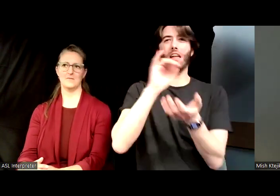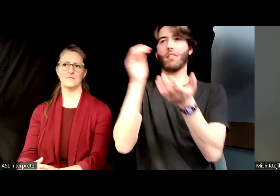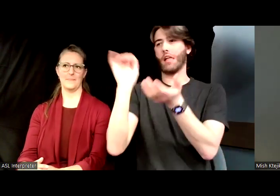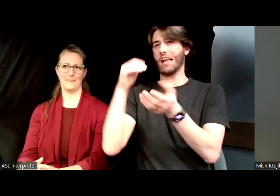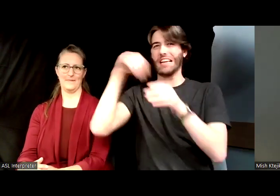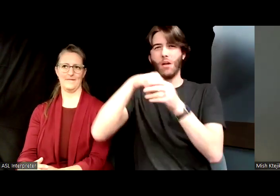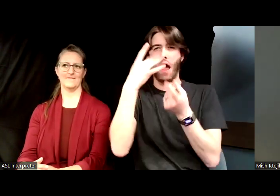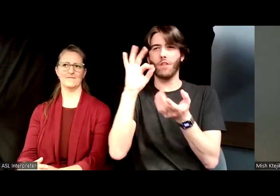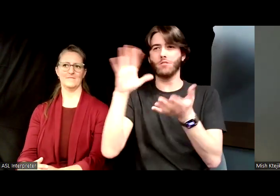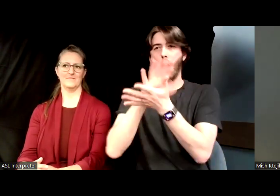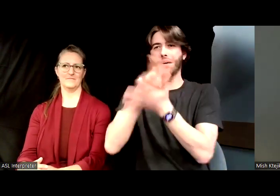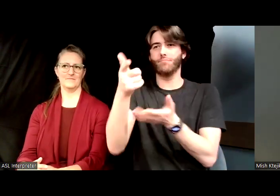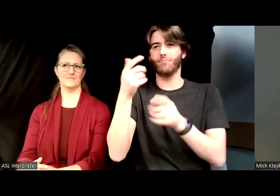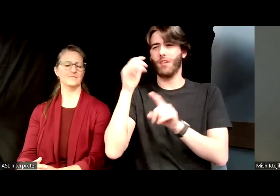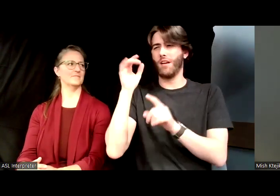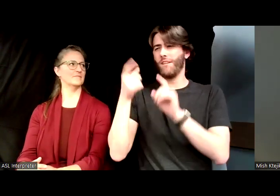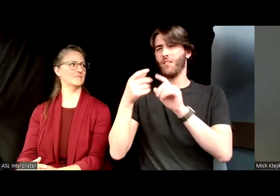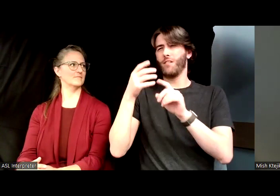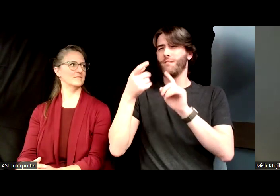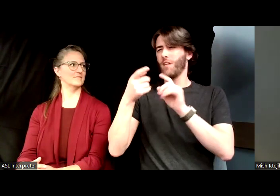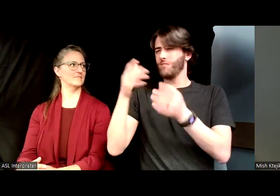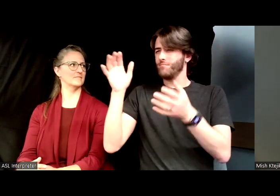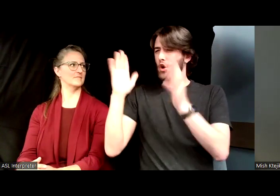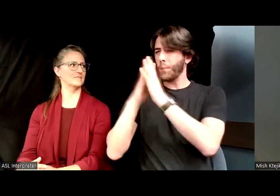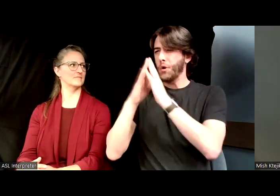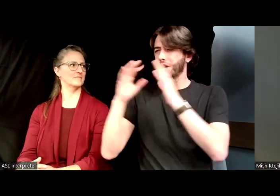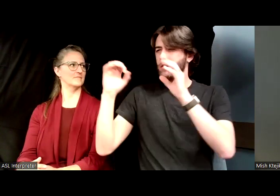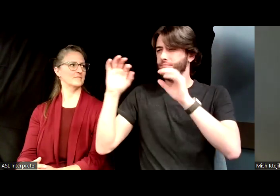to fill a certain amount of hours or take specific training?